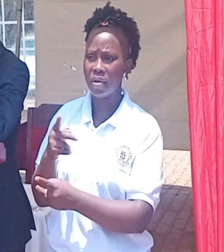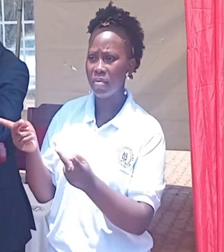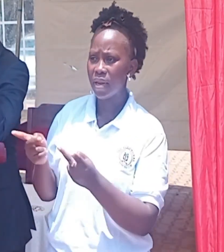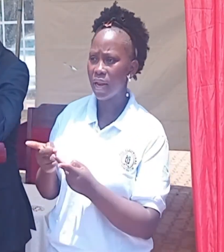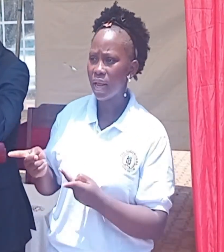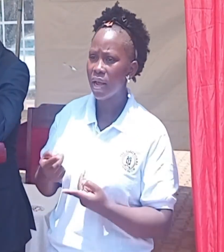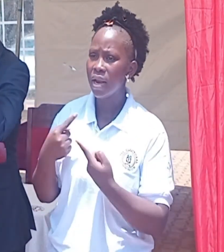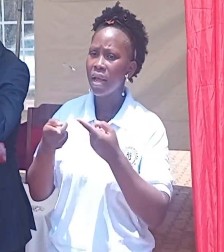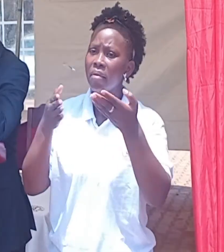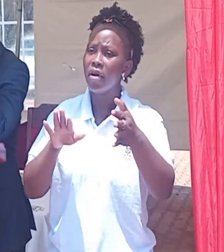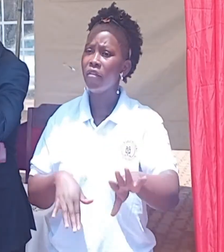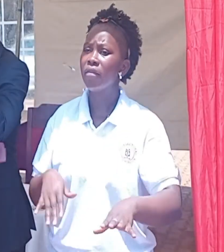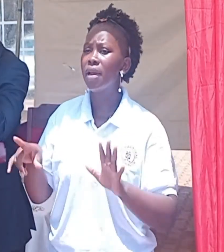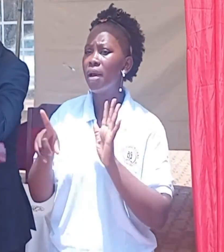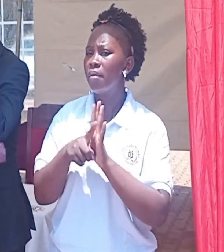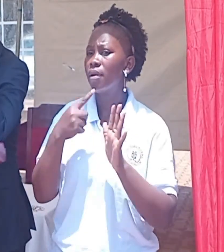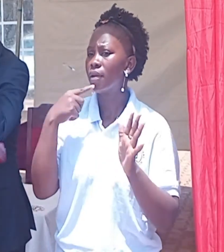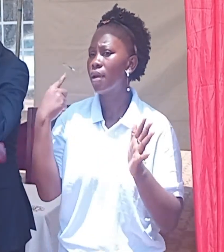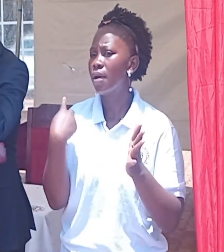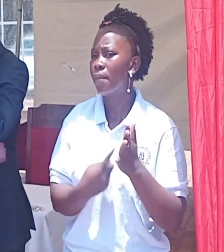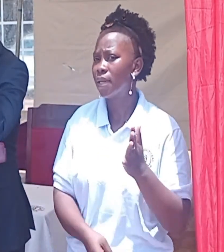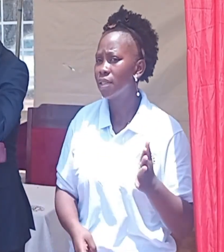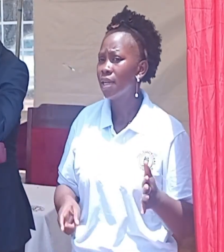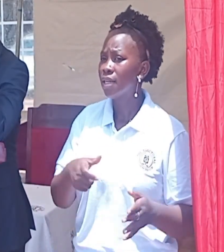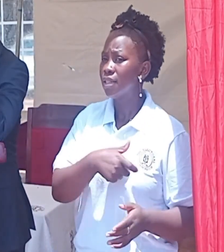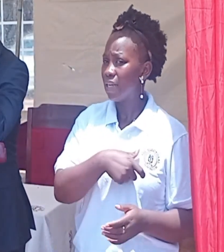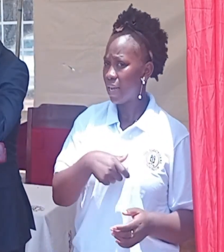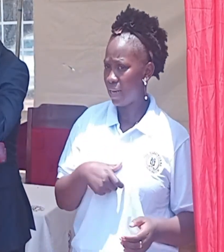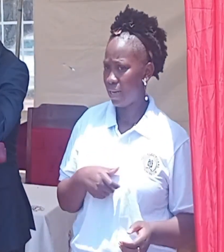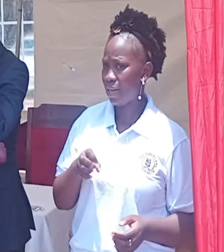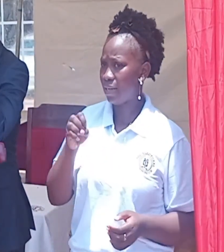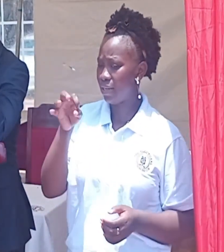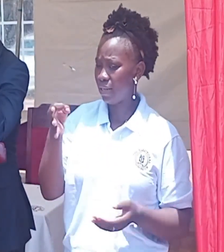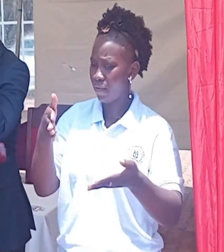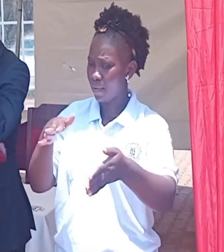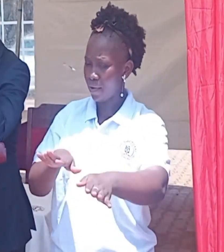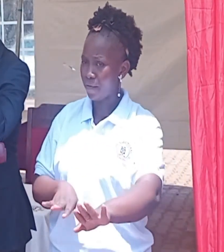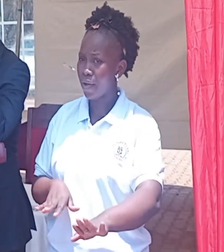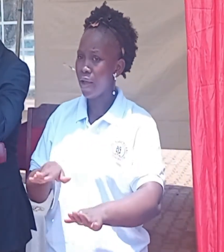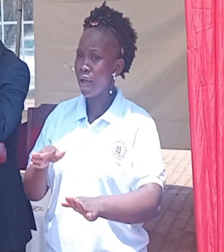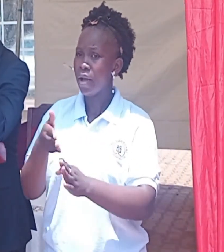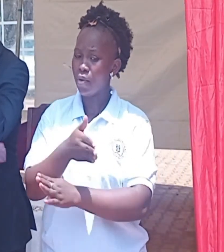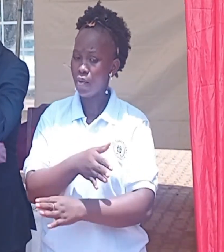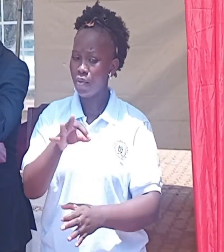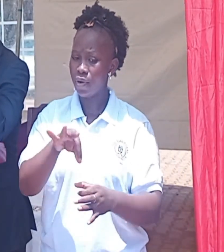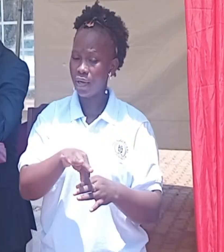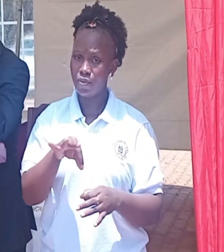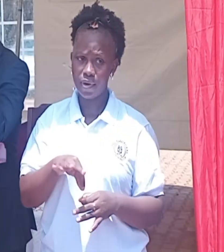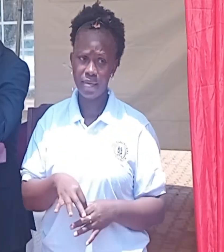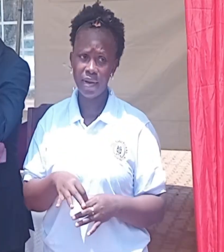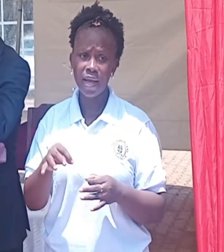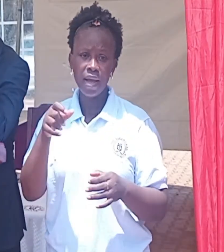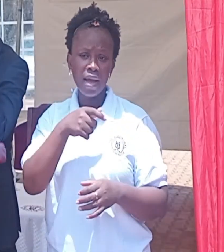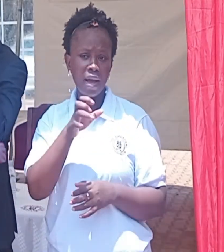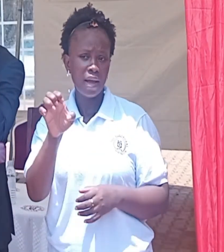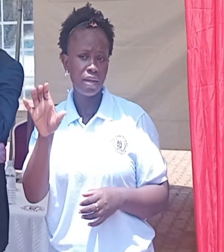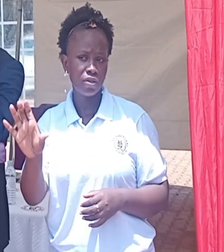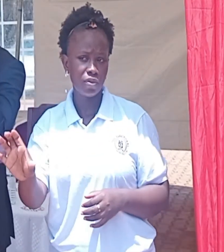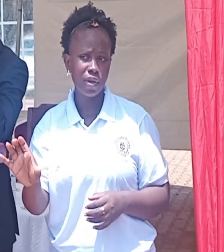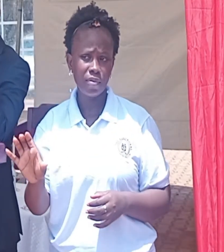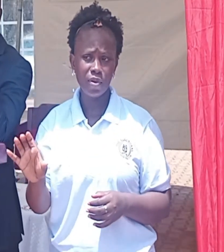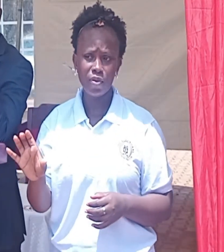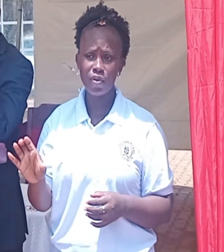naye bafudde. Amateeka gatugamba nti candidate bw'afa ng'okulonda tekunabeerawo akakiiko